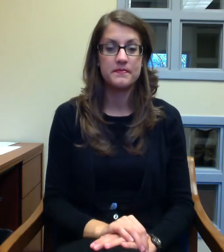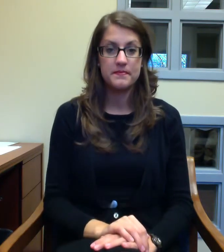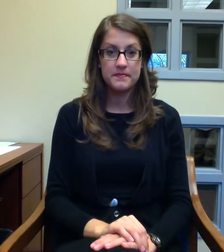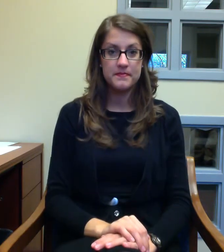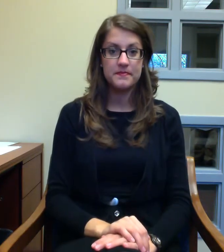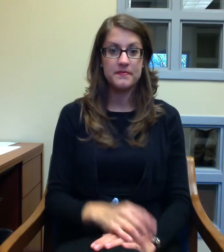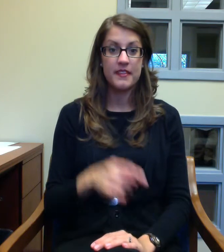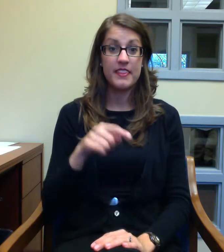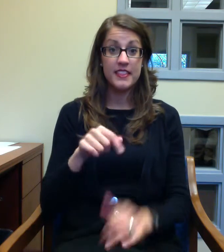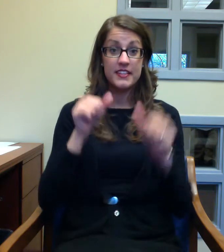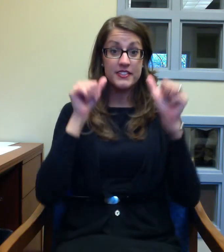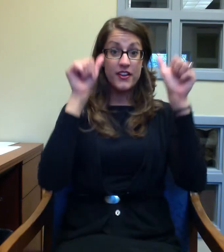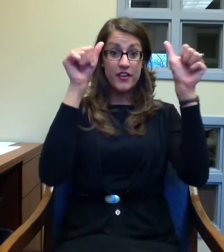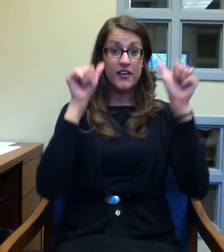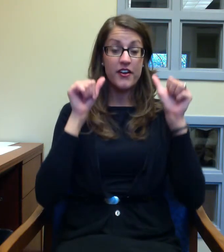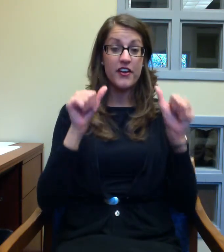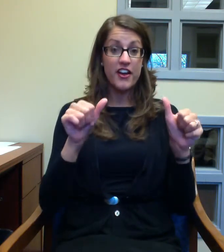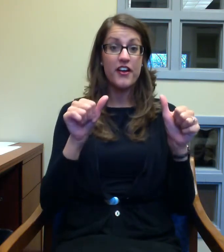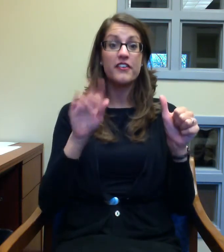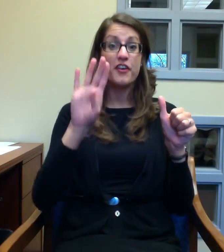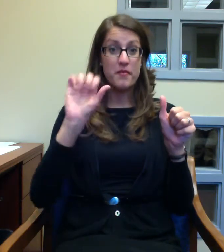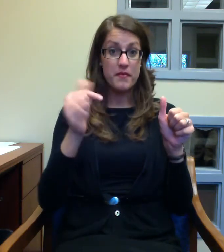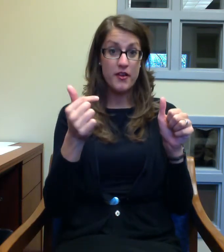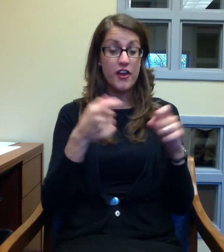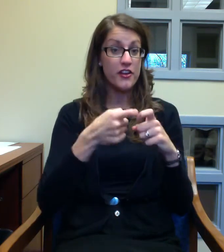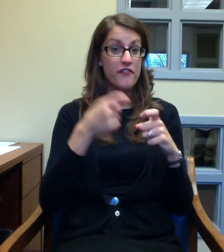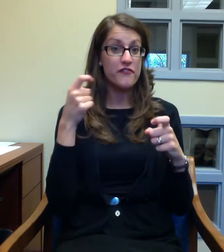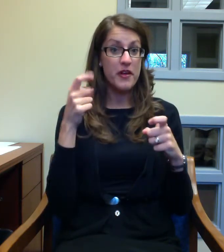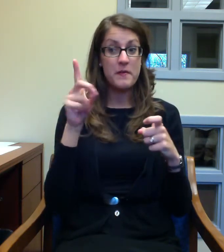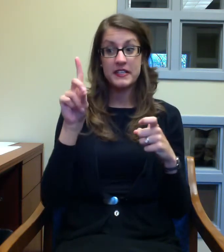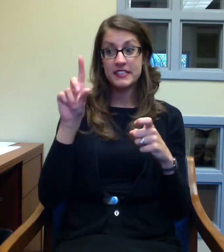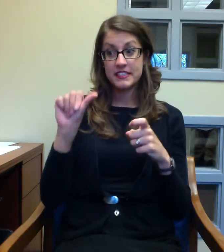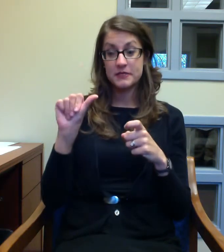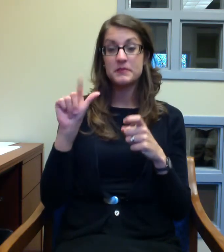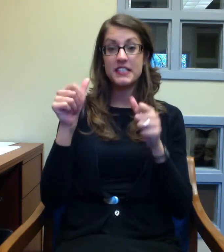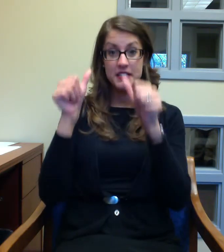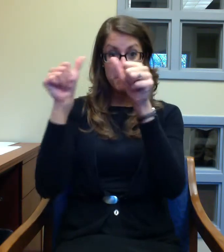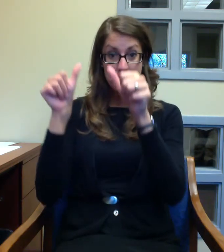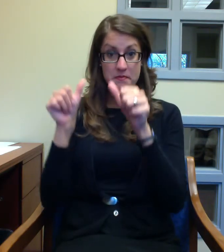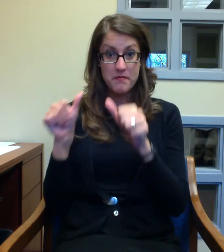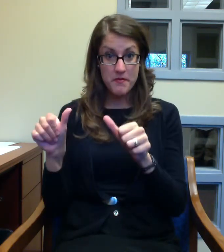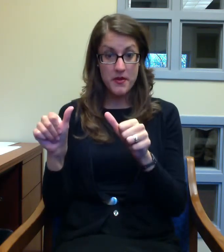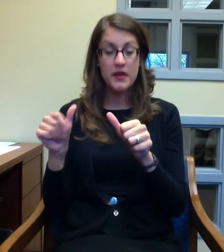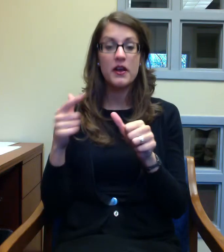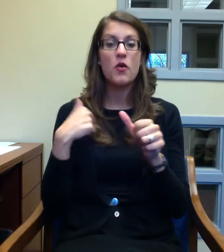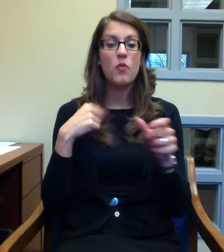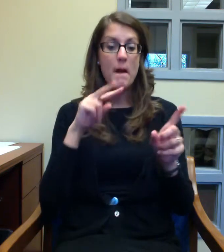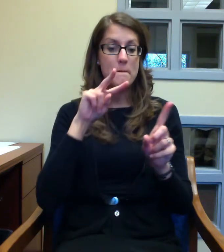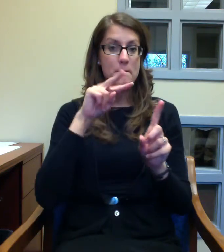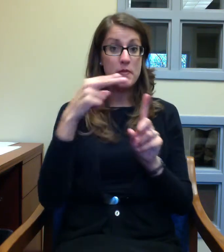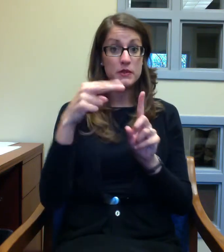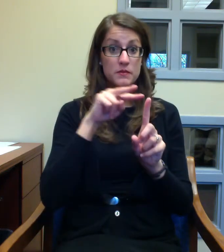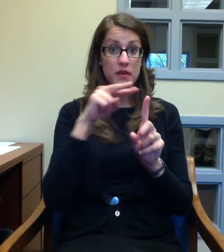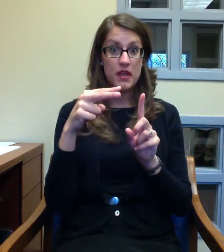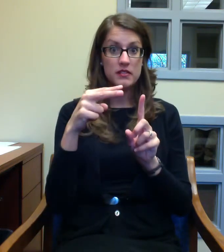Here is a great blog article with a perspective on how we should view ourselves, with a disability or not.